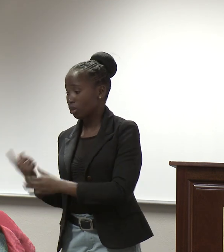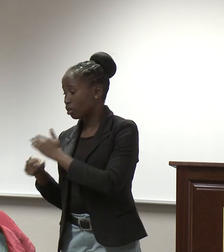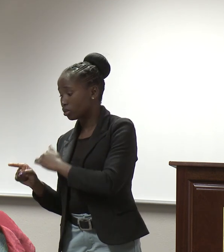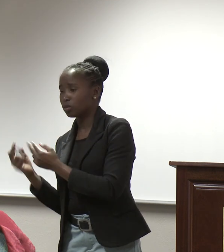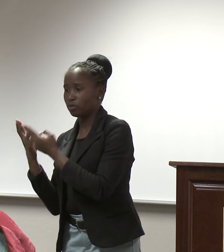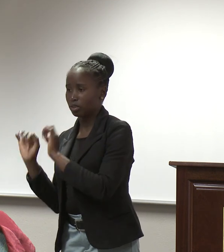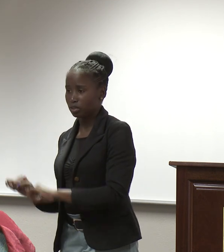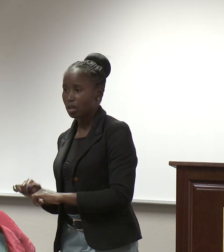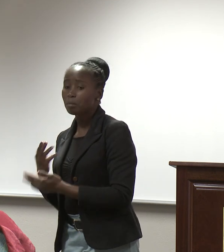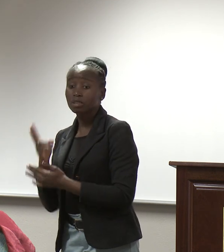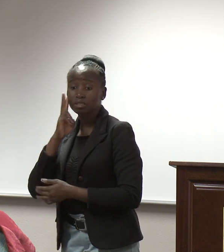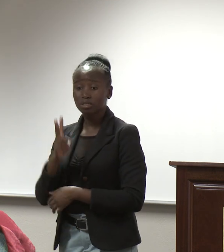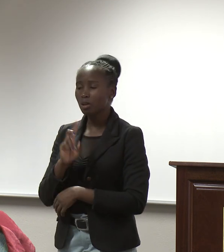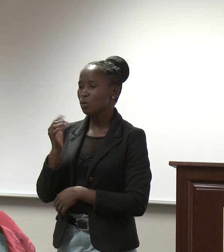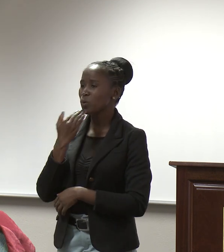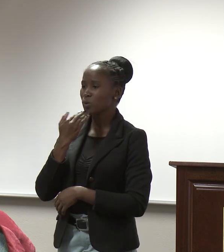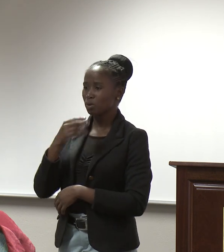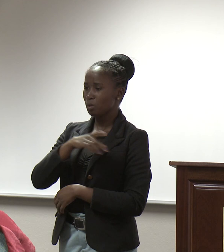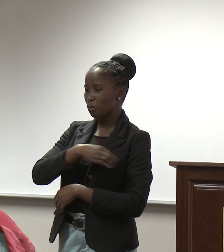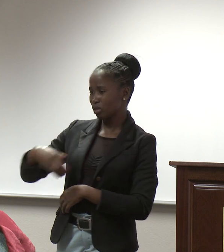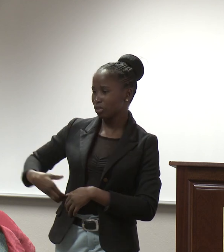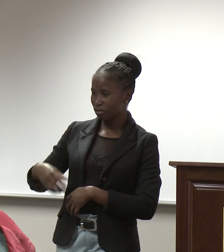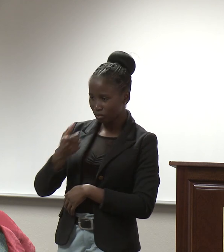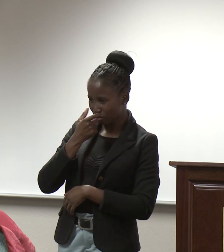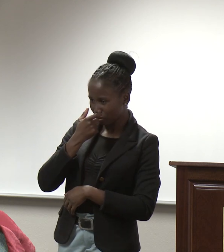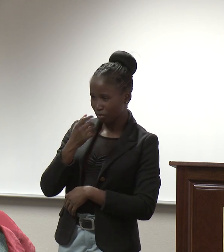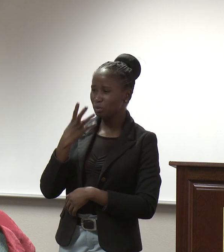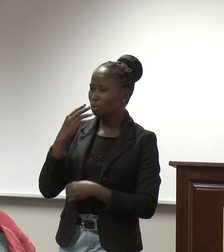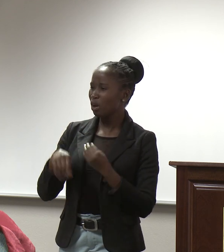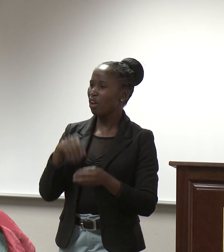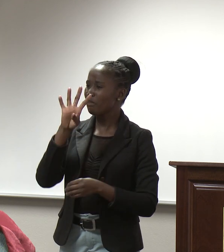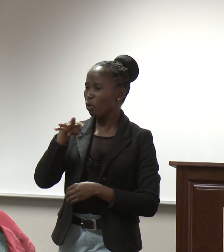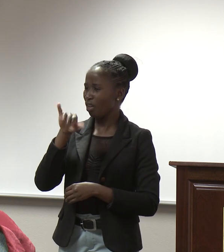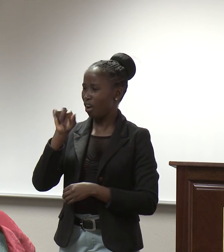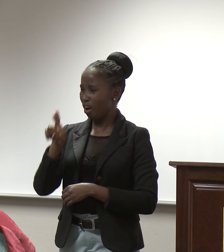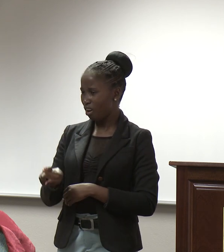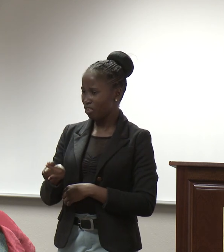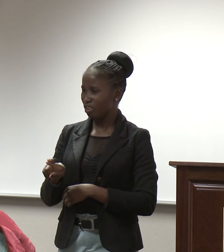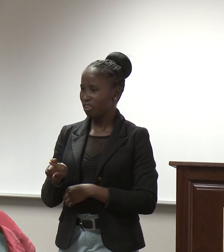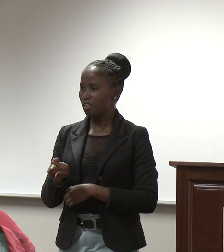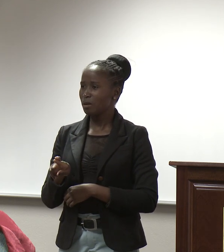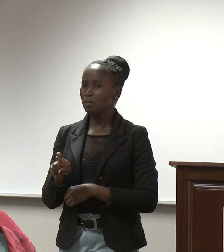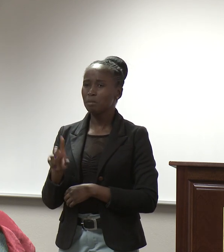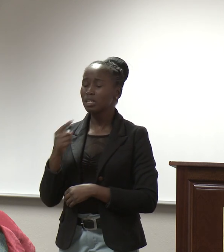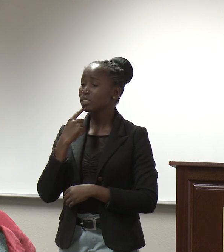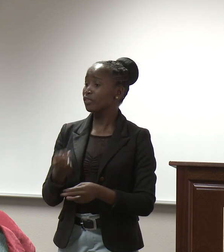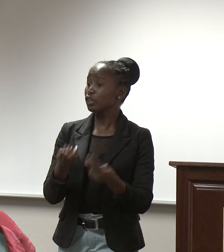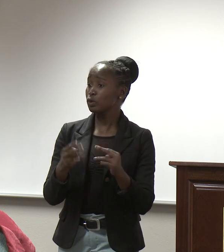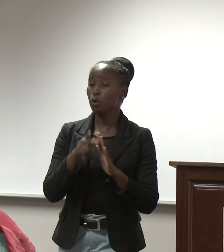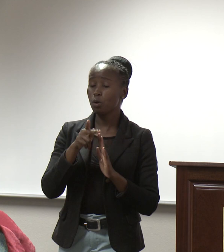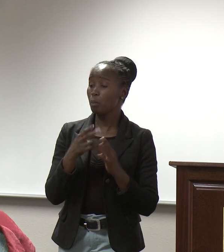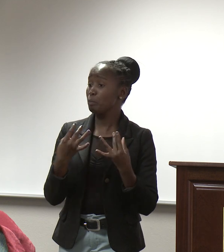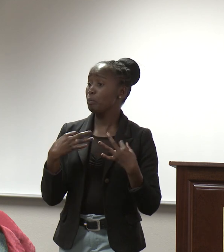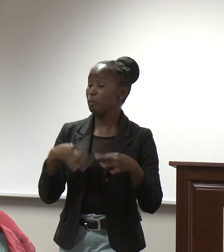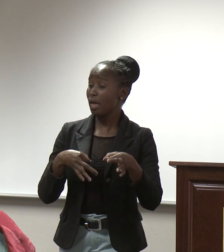President Ramaphosa talking about the fourth industrial revolution, he cites not university papers, he cites